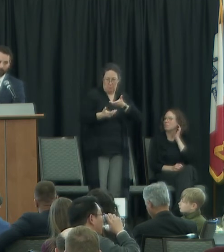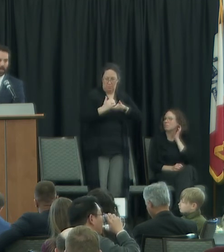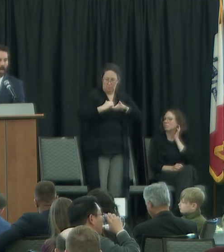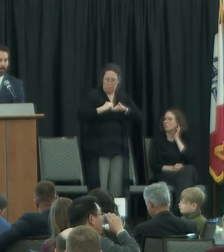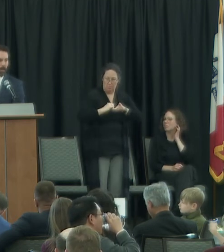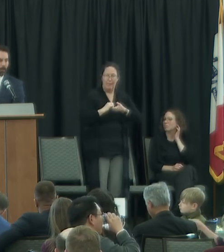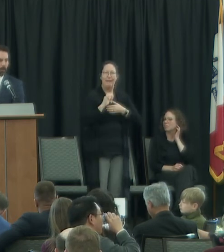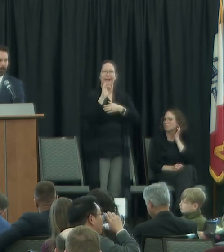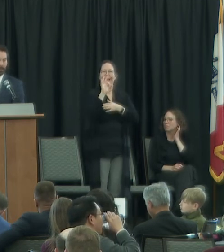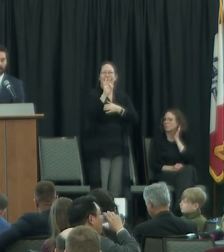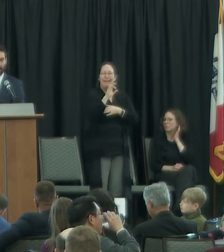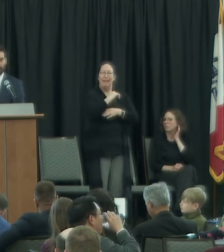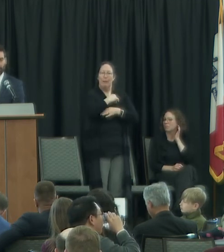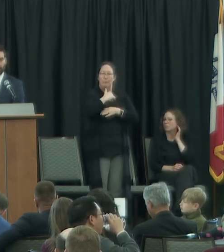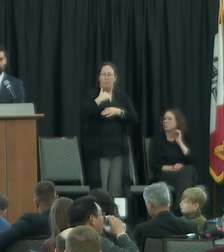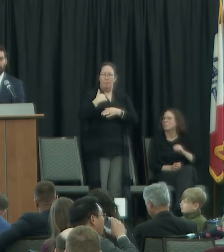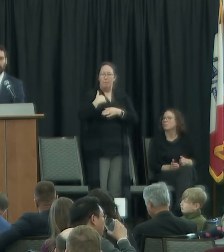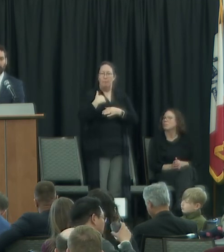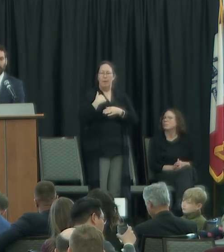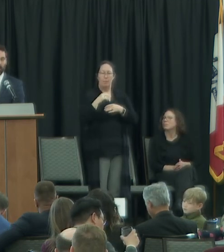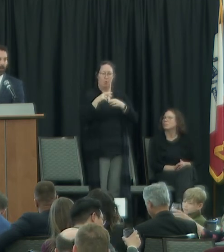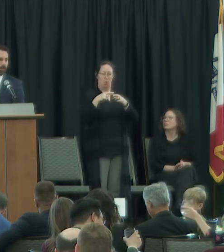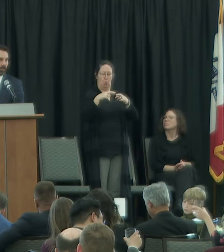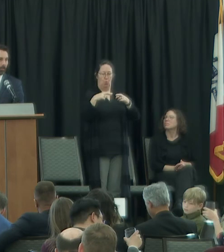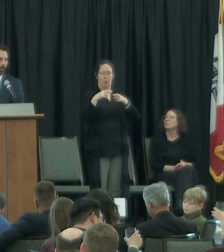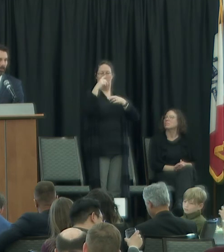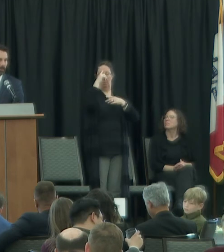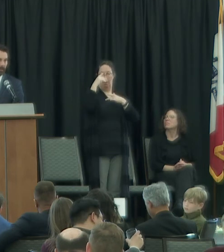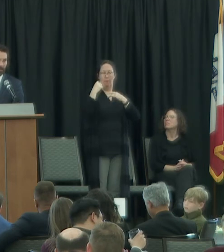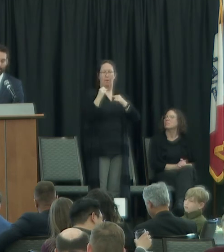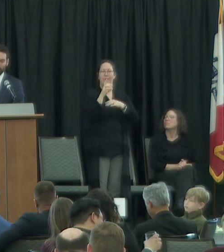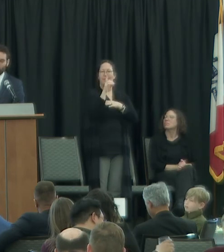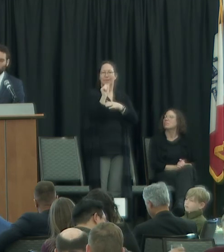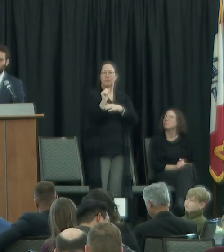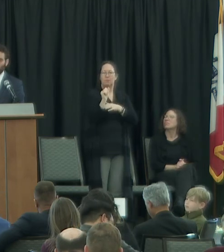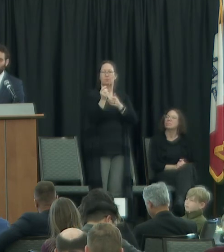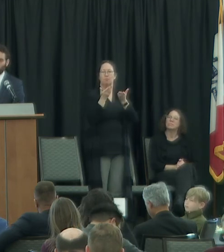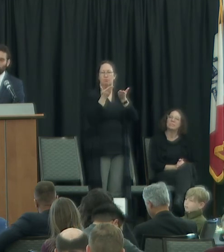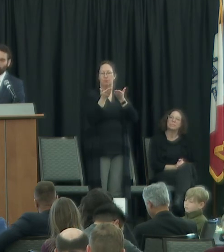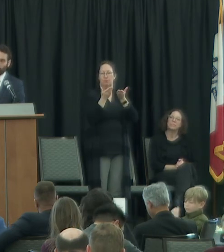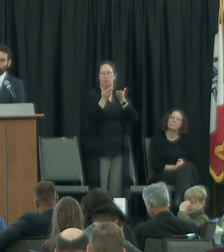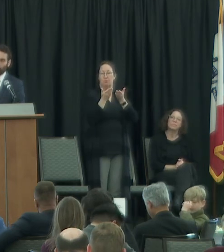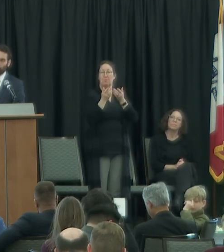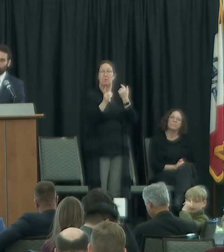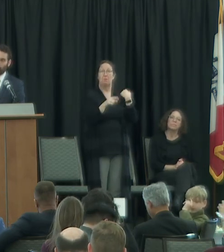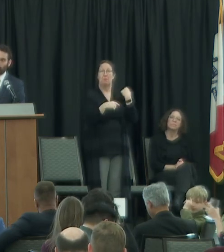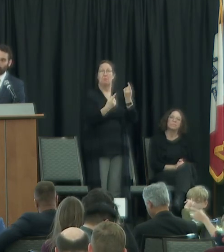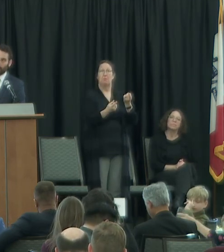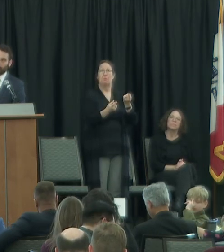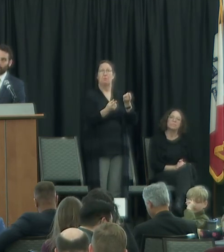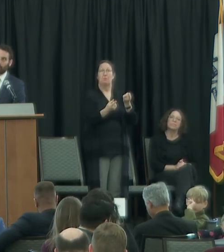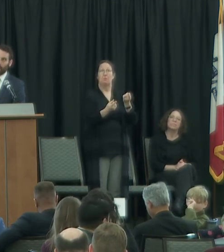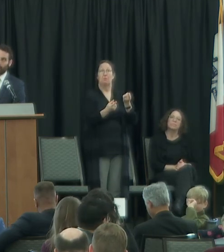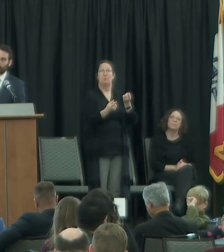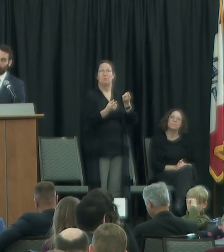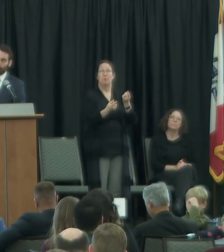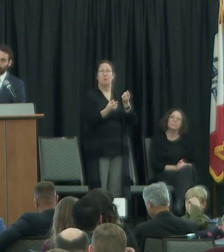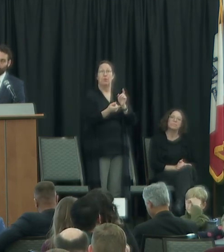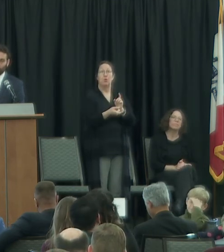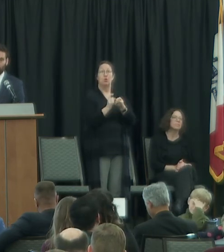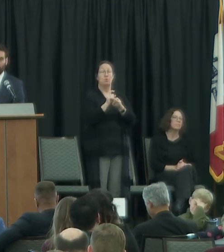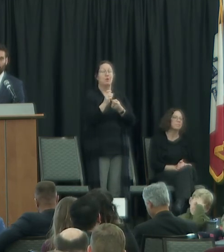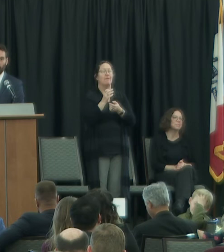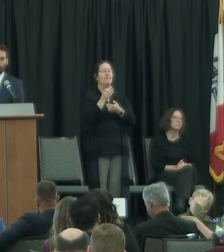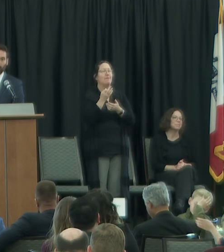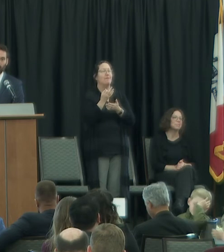part of a 9-member region of mental health and disability services. And so up until the change of the fiscal